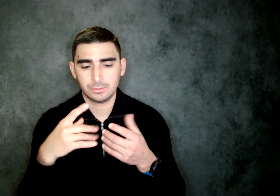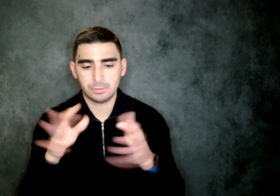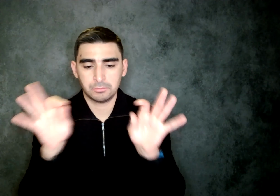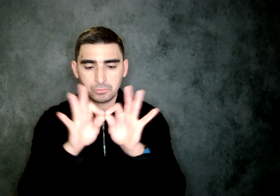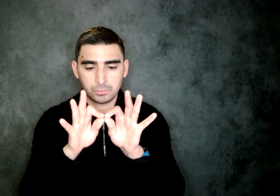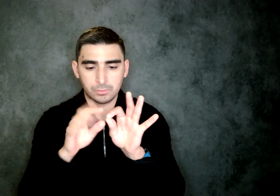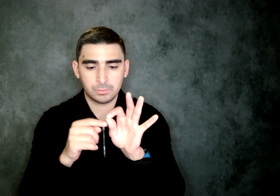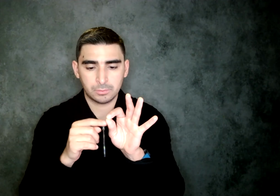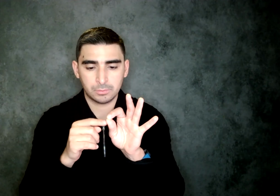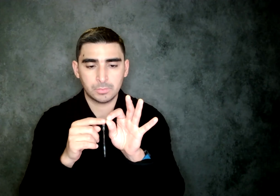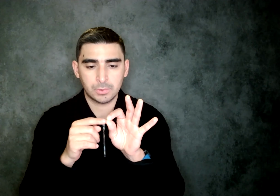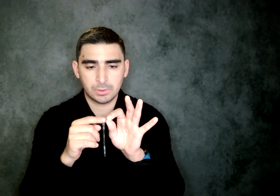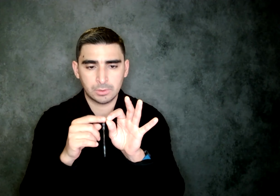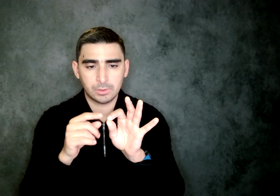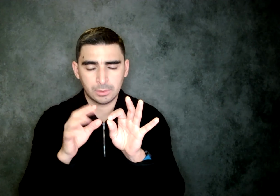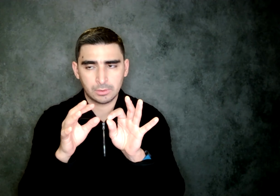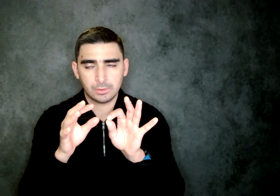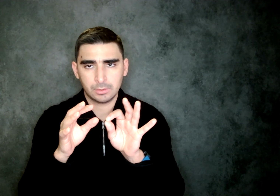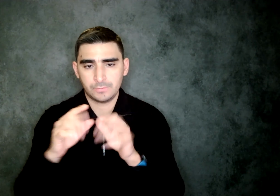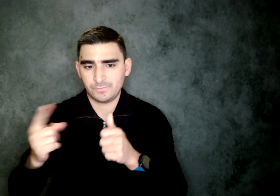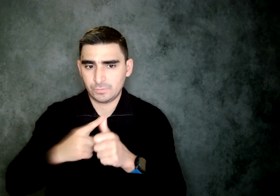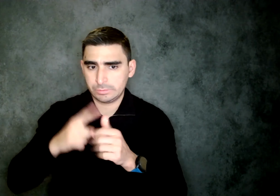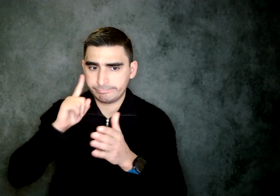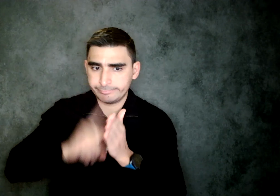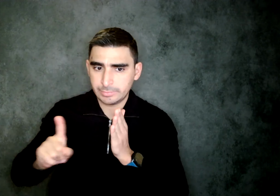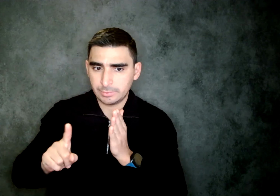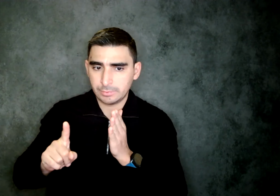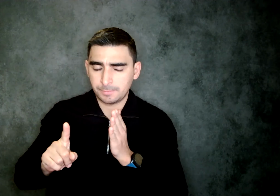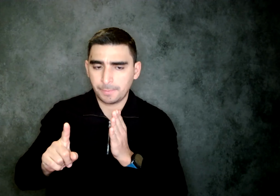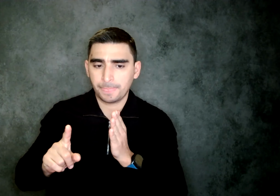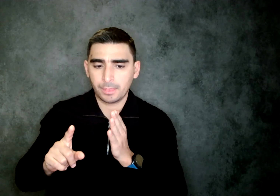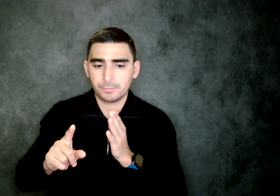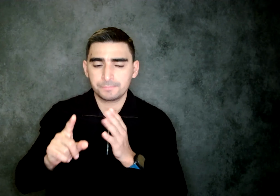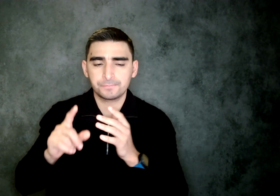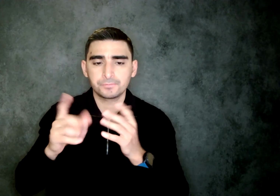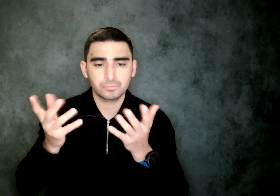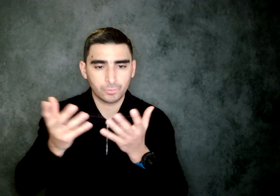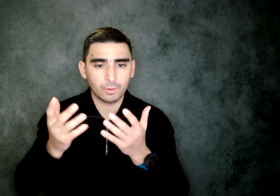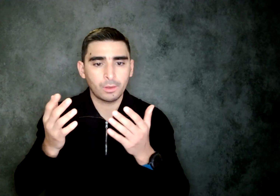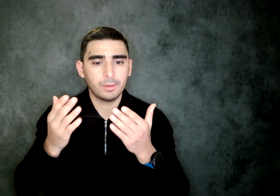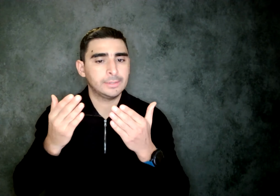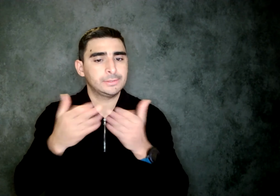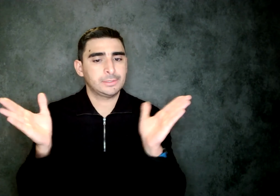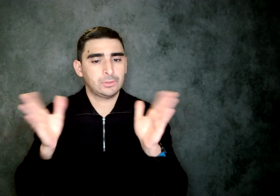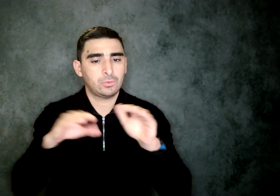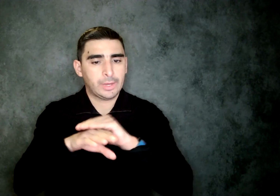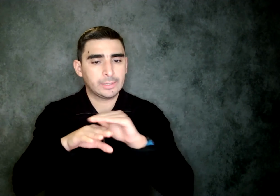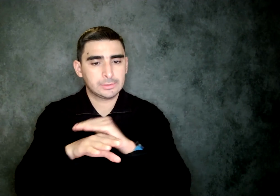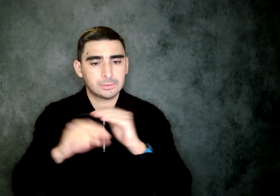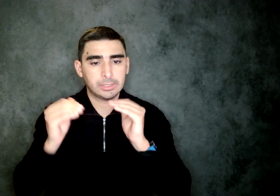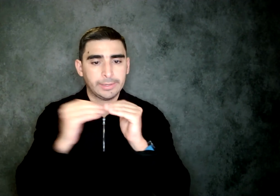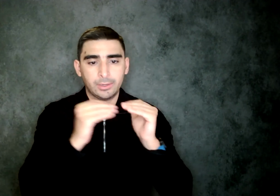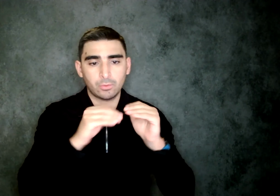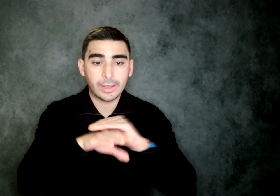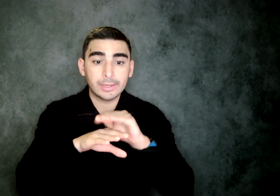into any of the details is with just general accessibility, and that's equal access to the information,